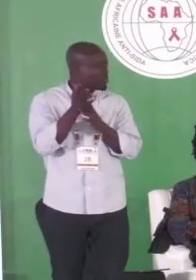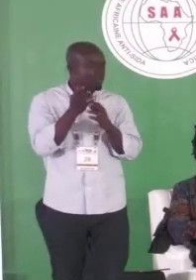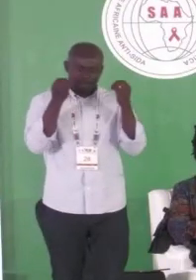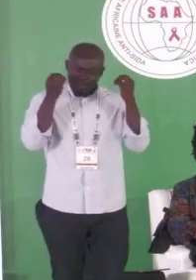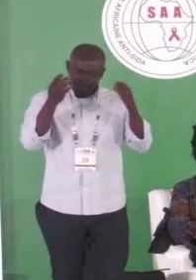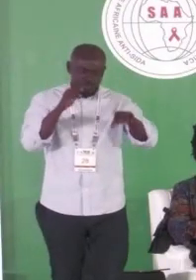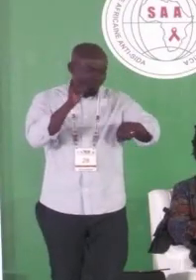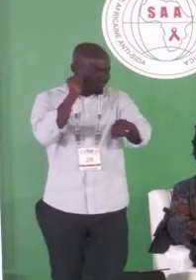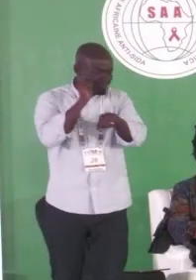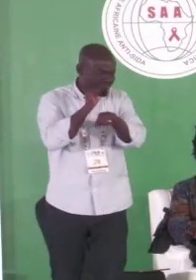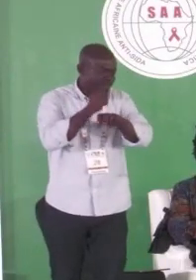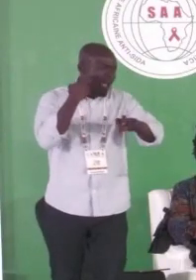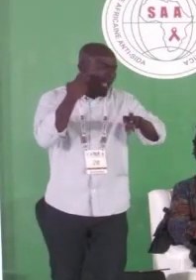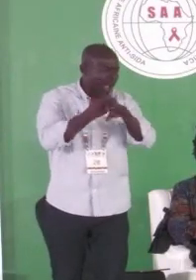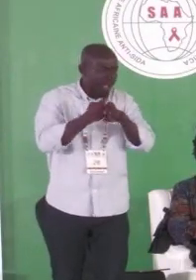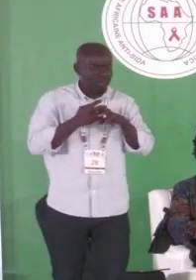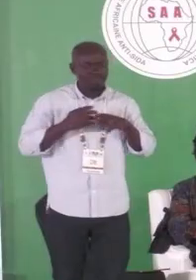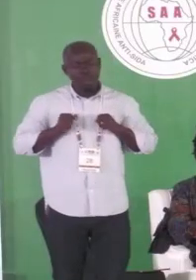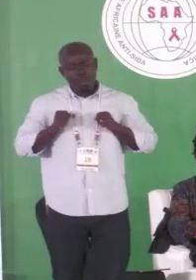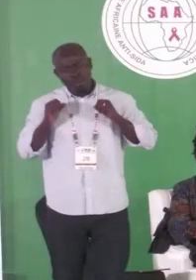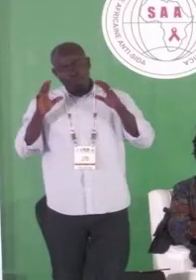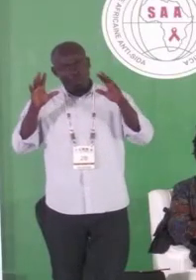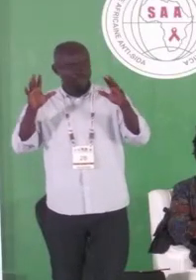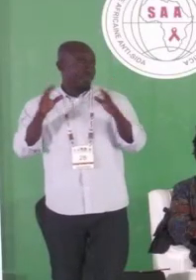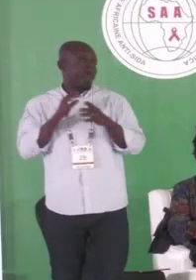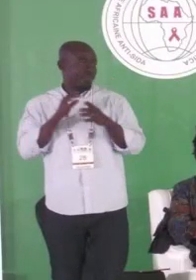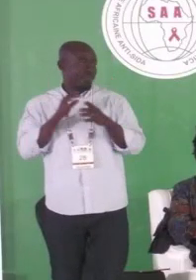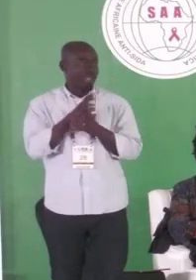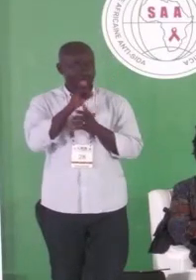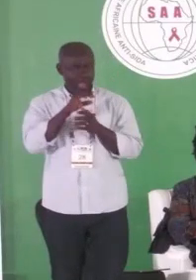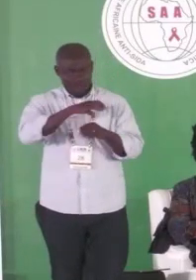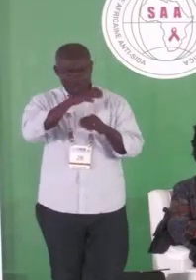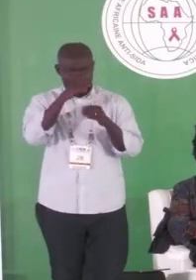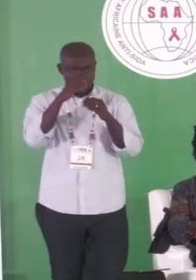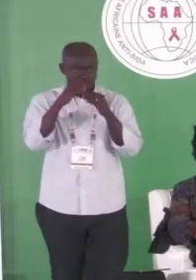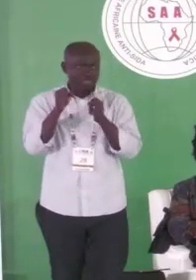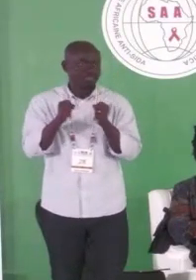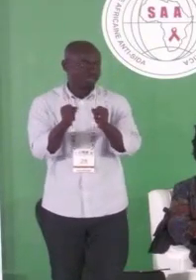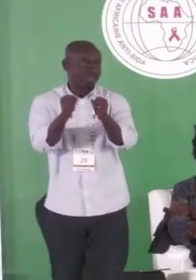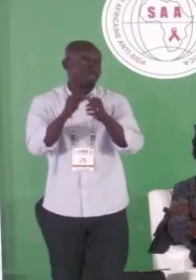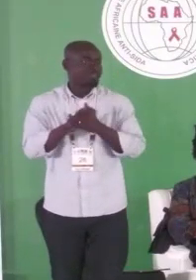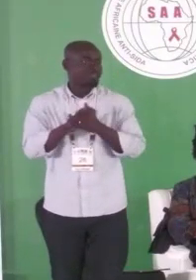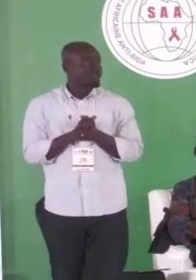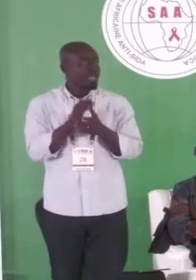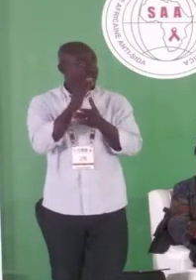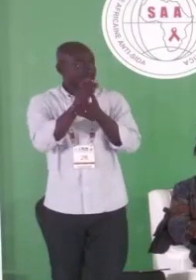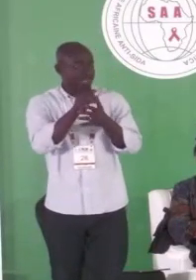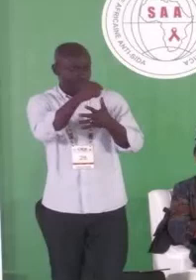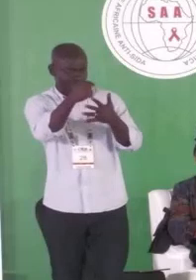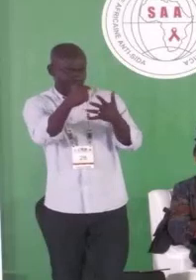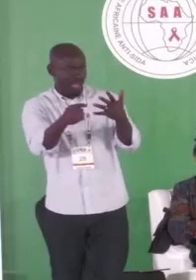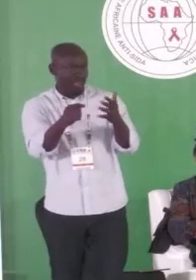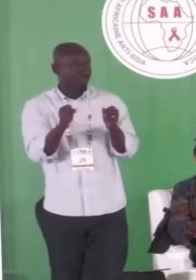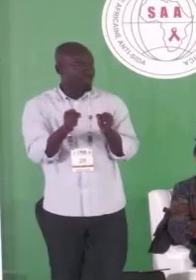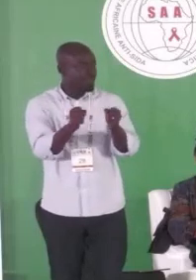work, lots of commitment, and a comprehensive and integrated strategy. Some of the highlights of this strategy